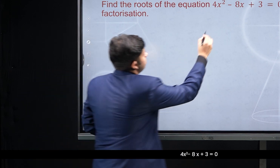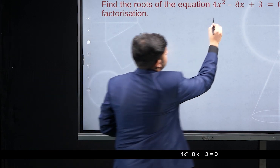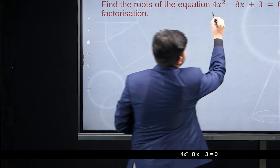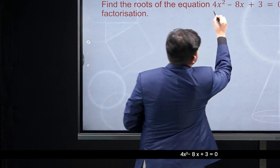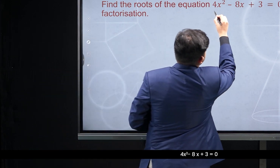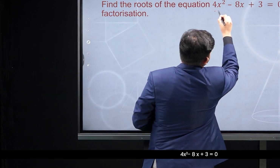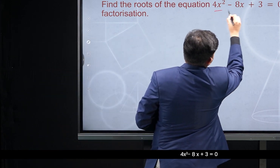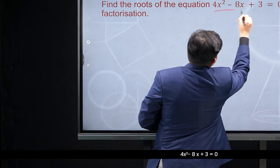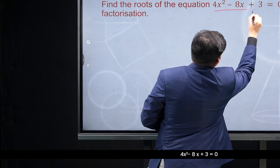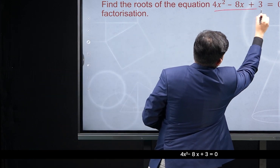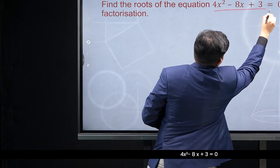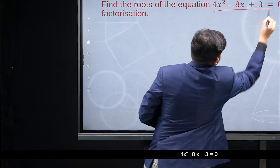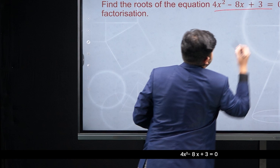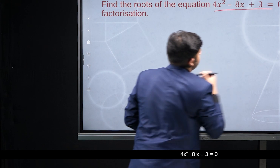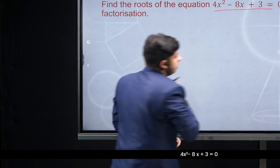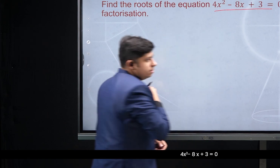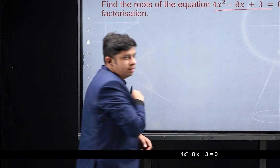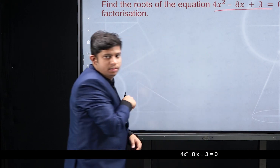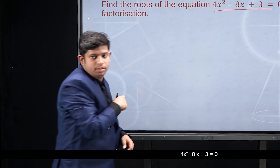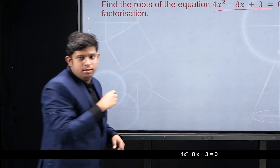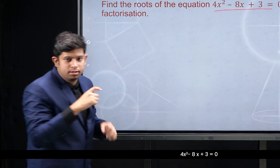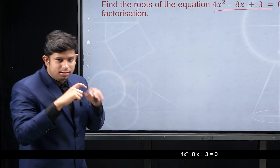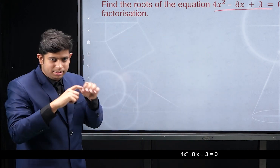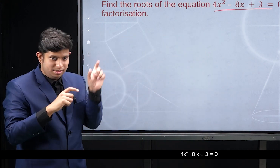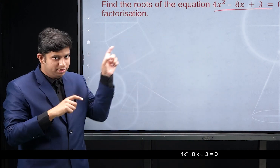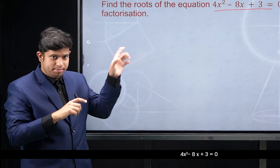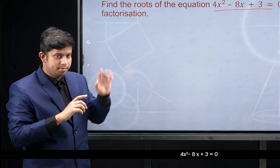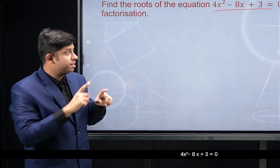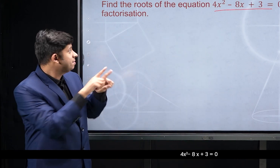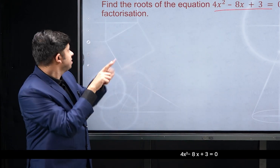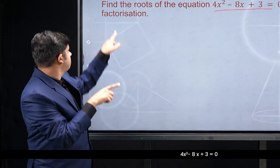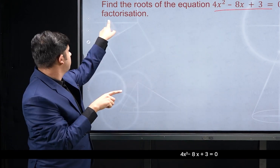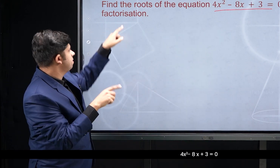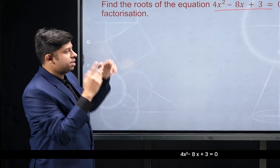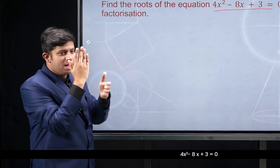minus 8x plus 3 equal to 0 by factorization.